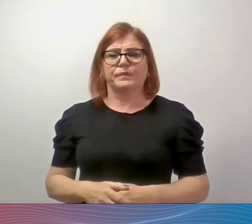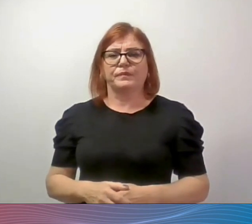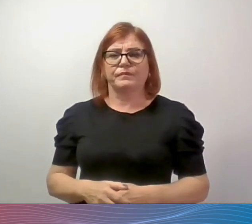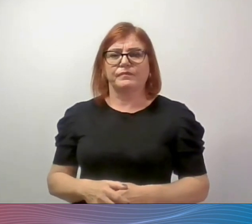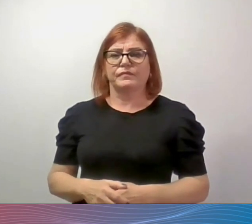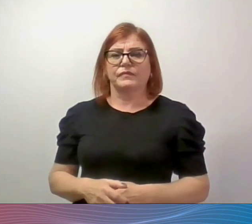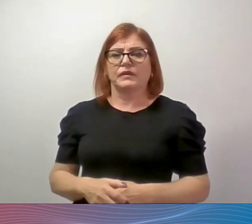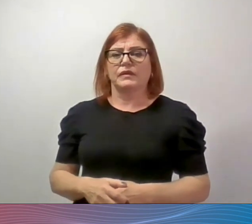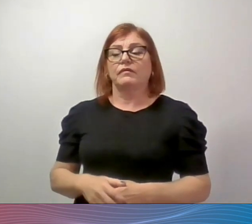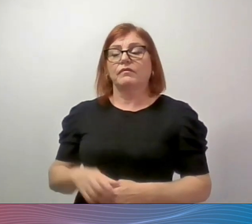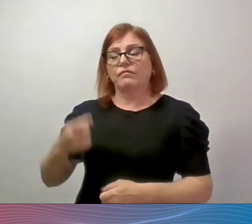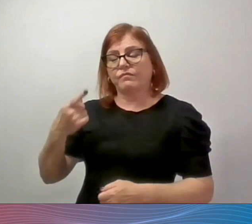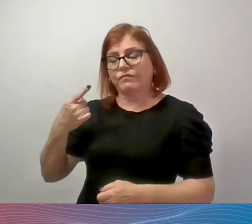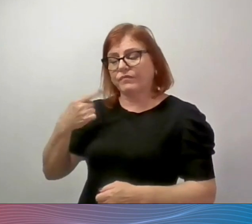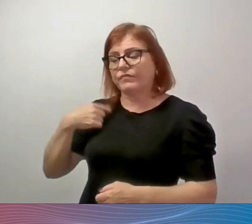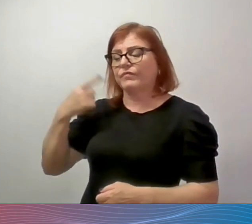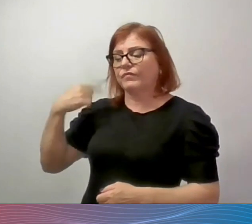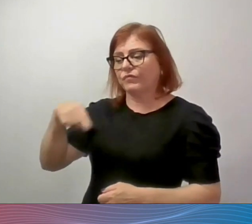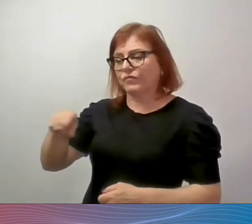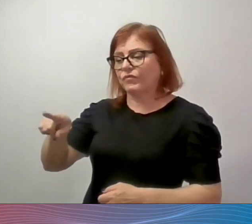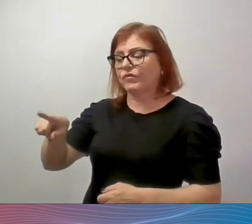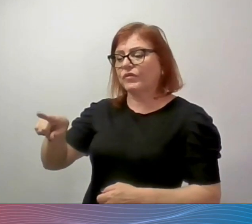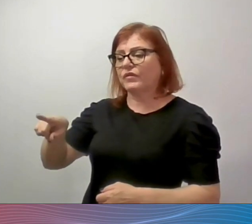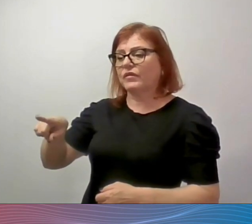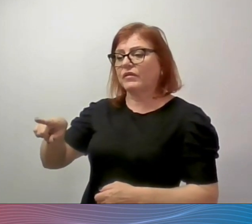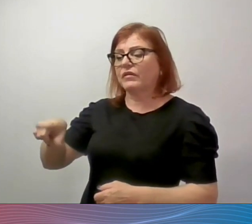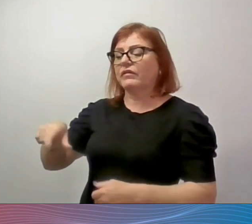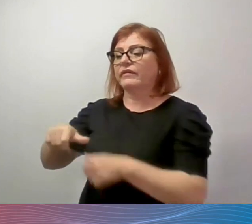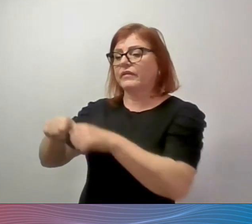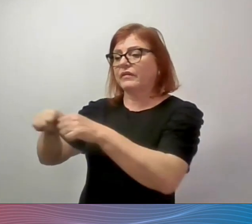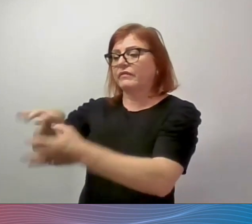And then it keeps you also in this environment.